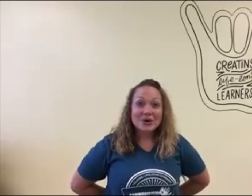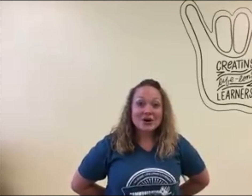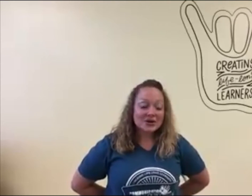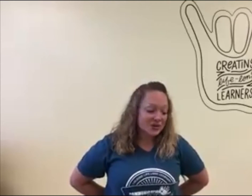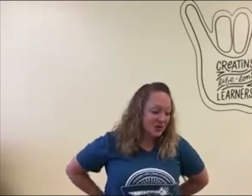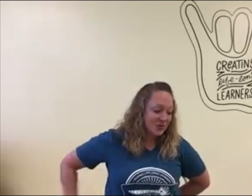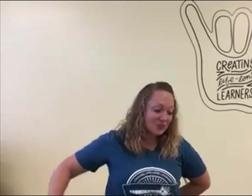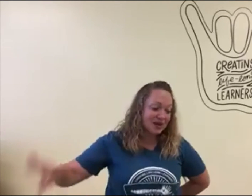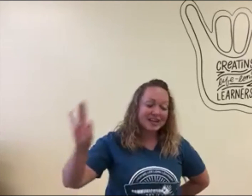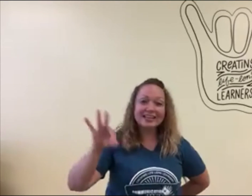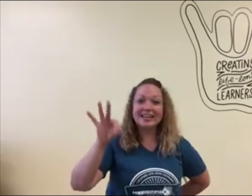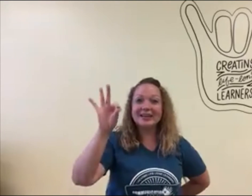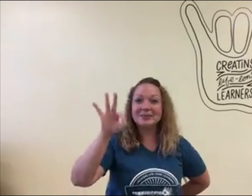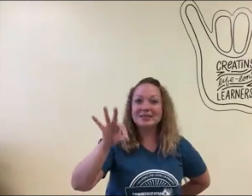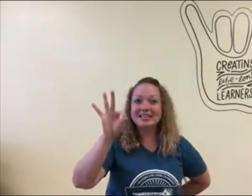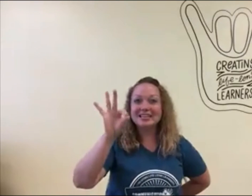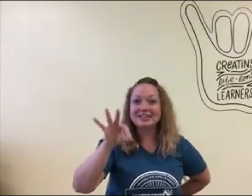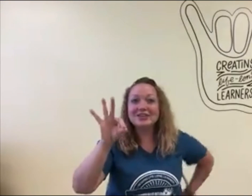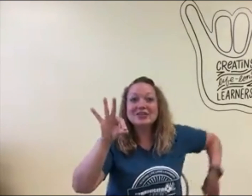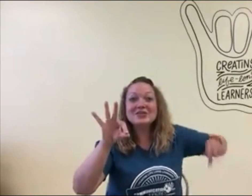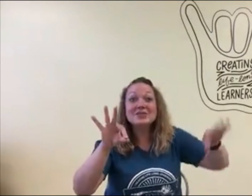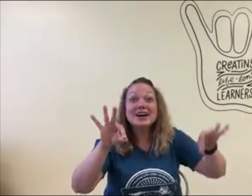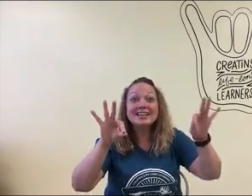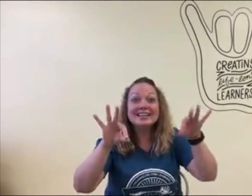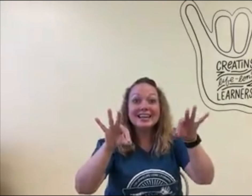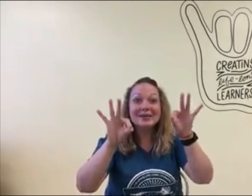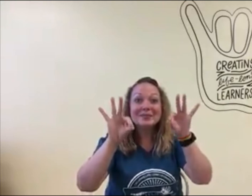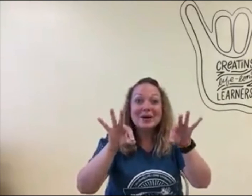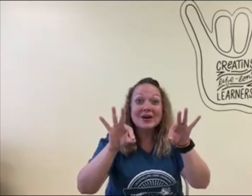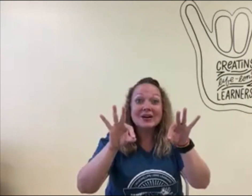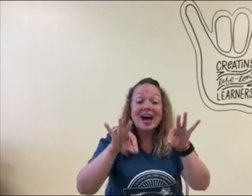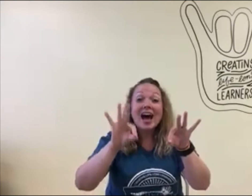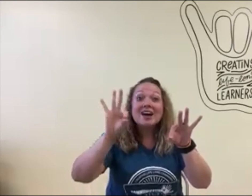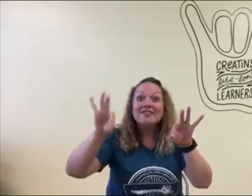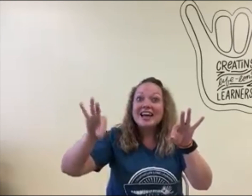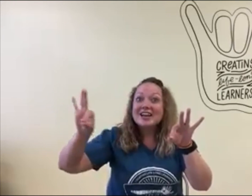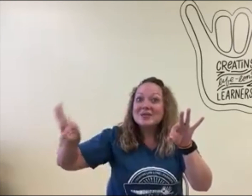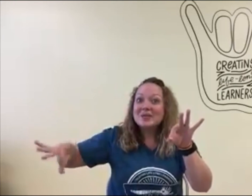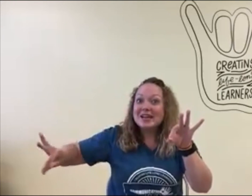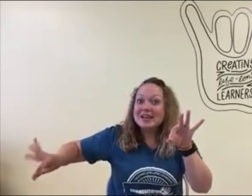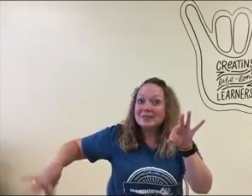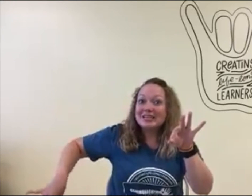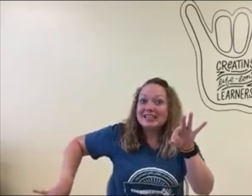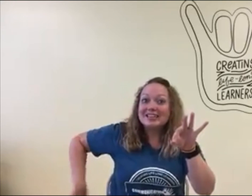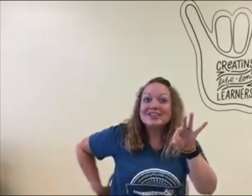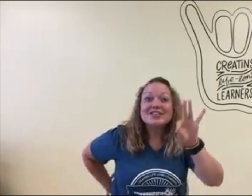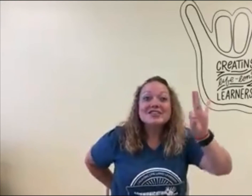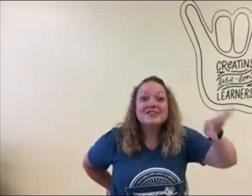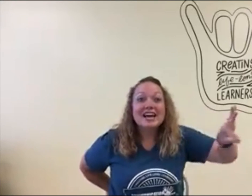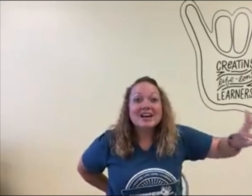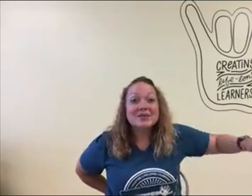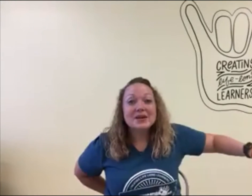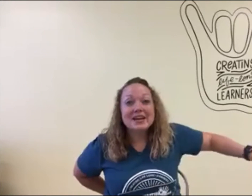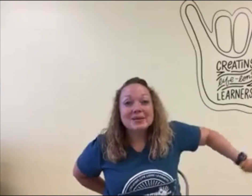wall. One named Peter, one named Paul. Fly away, Peter, fly away,